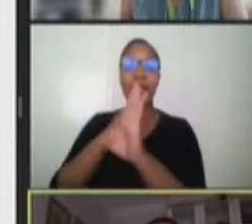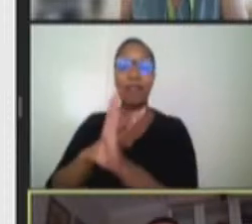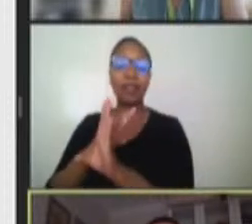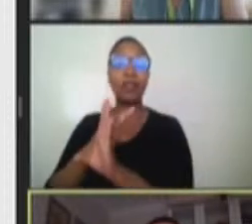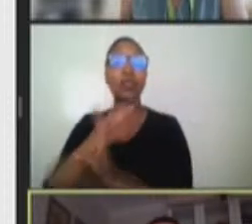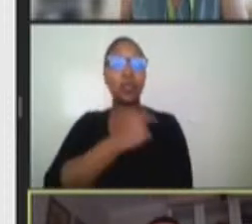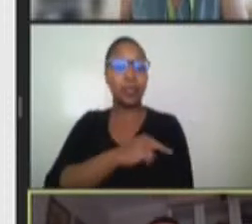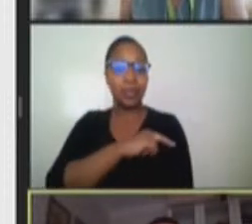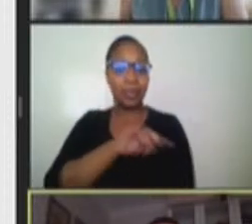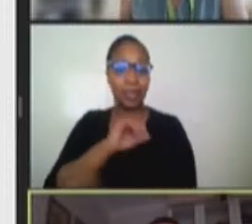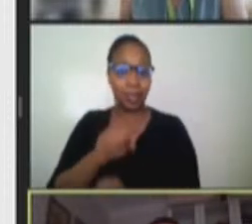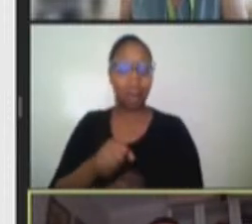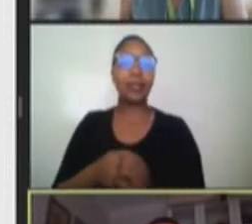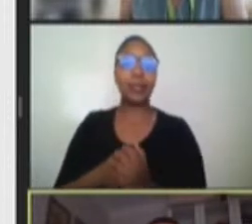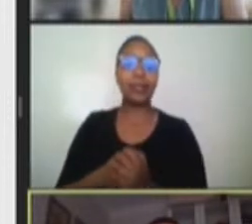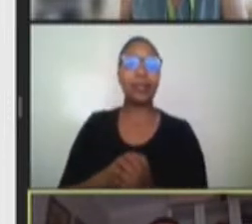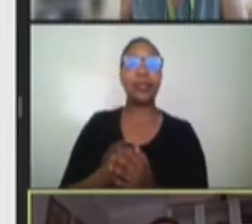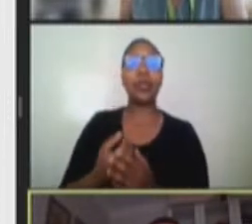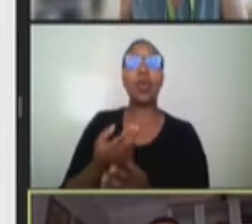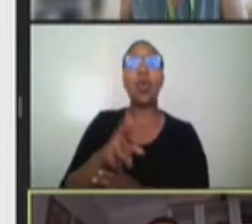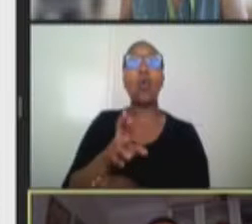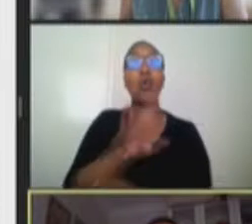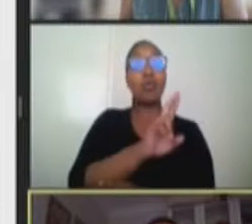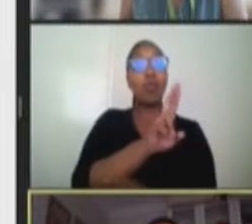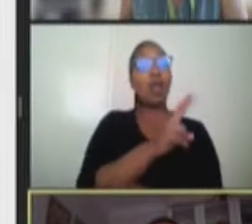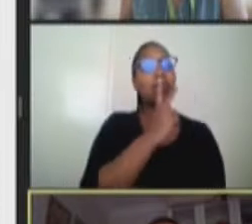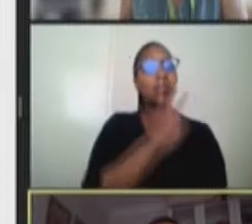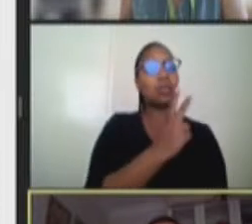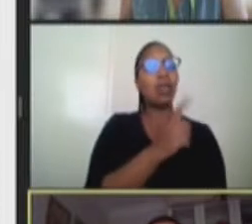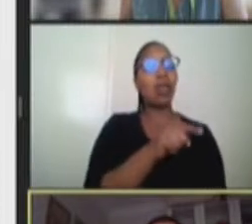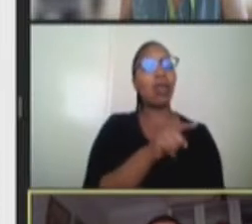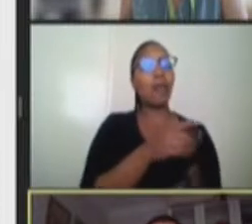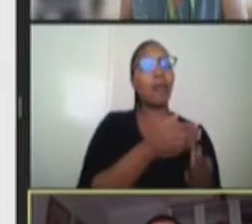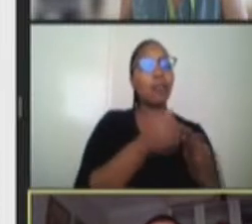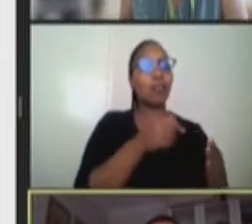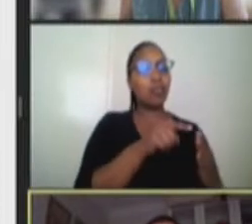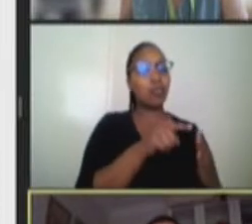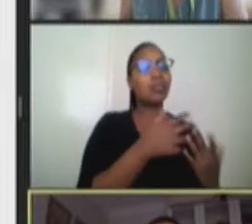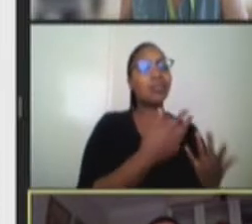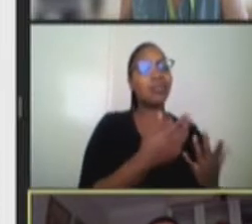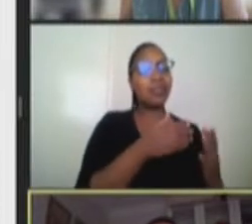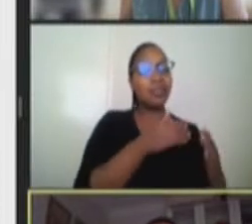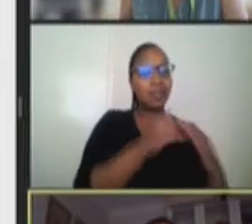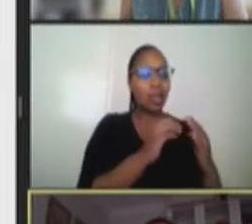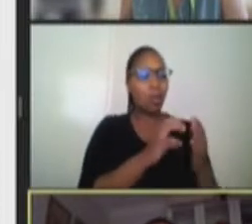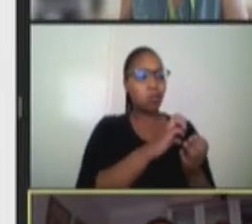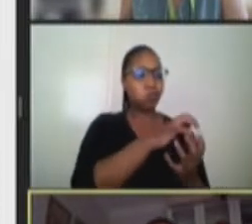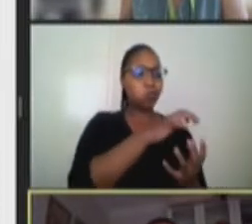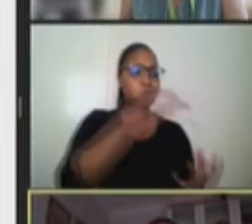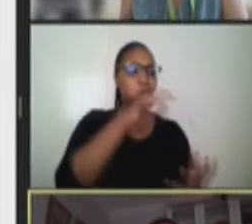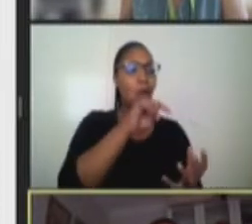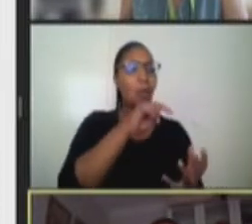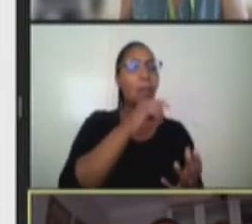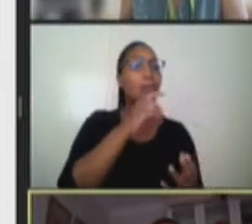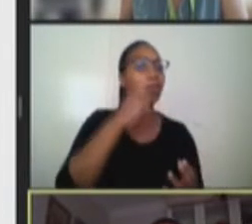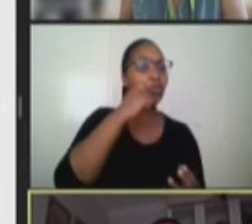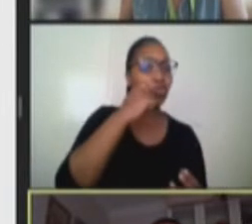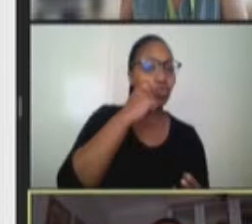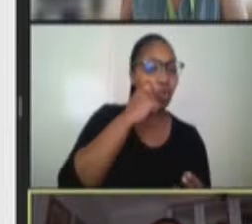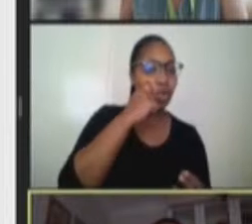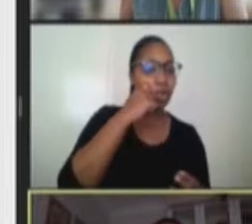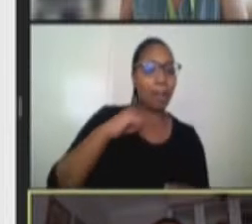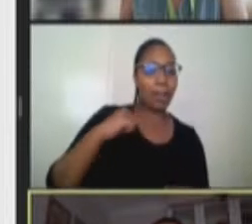number of admissions by district, and you can see the earlier increase in Tshwane Metro, and then you can see the other districts starting